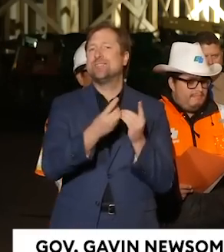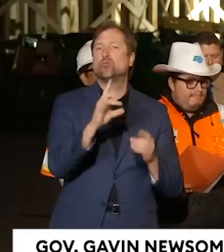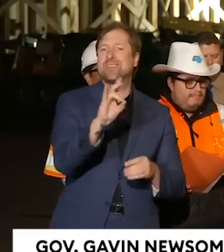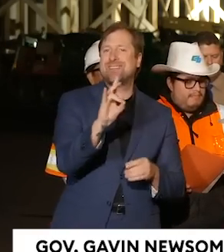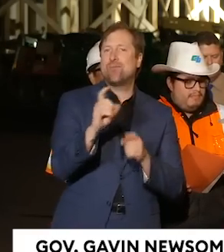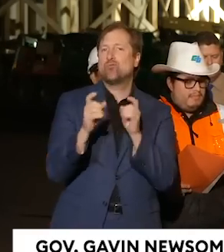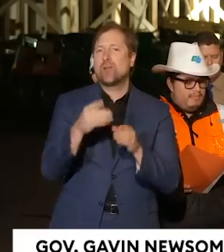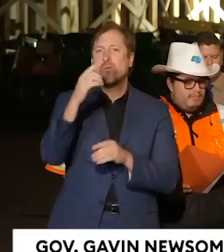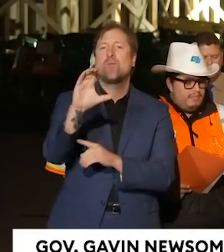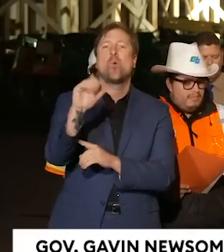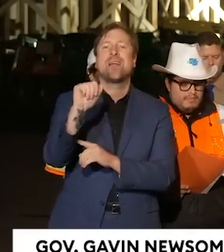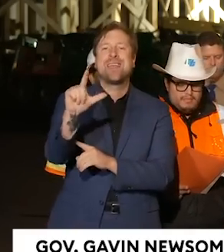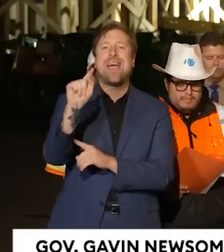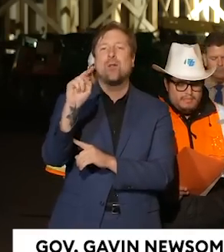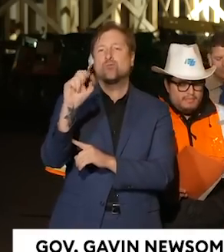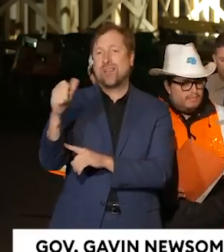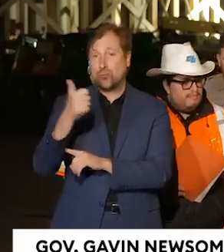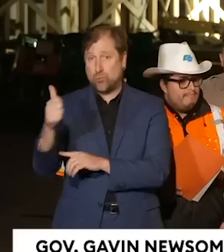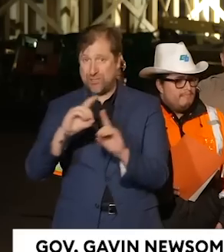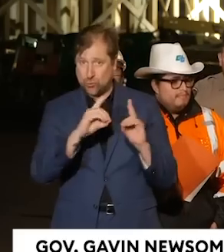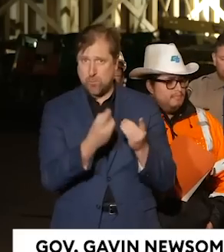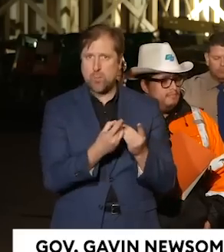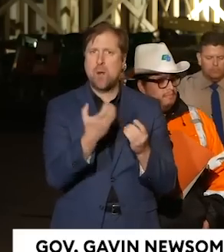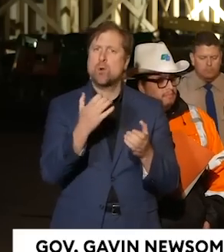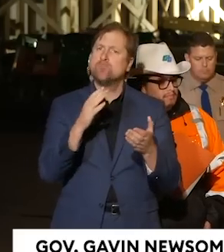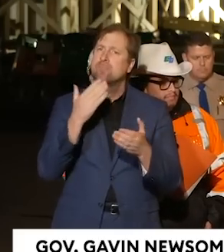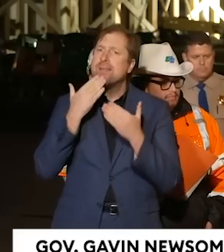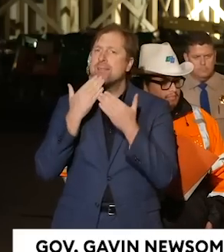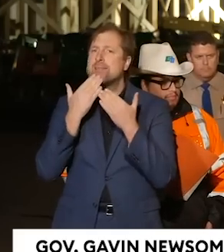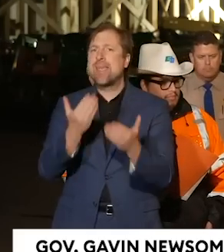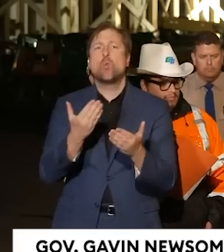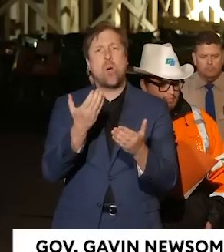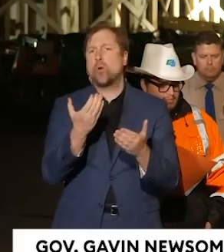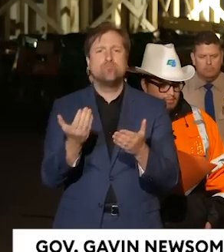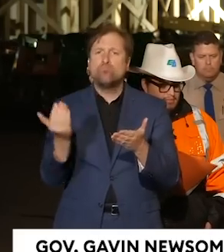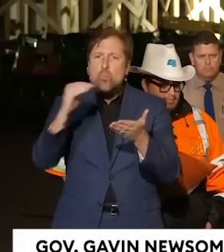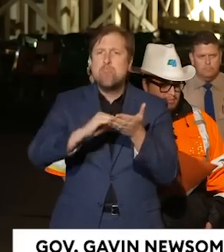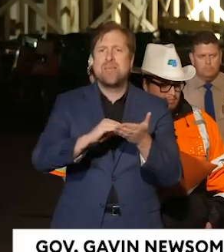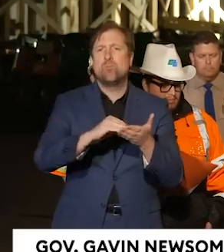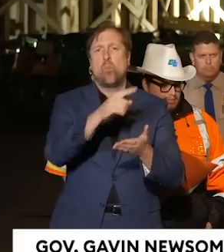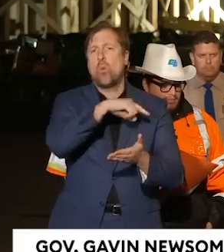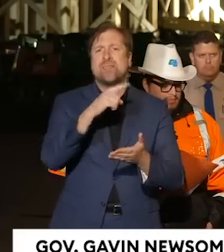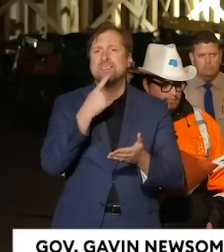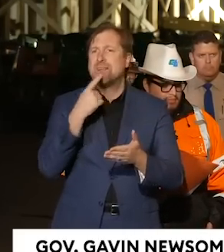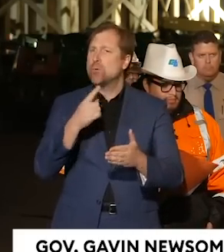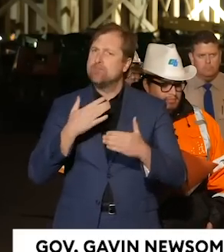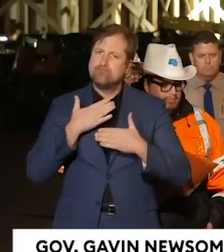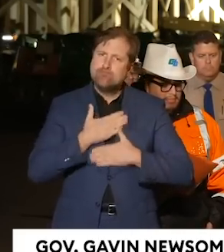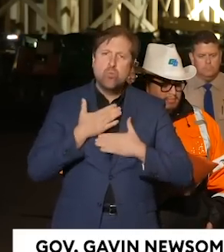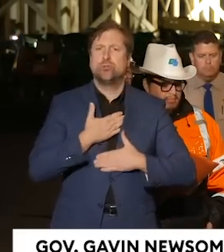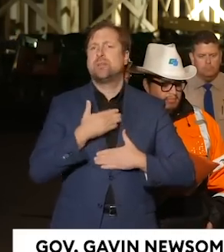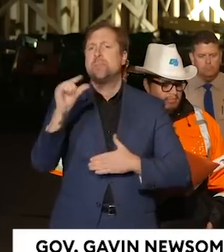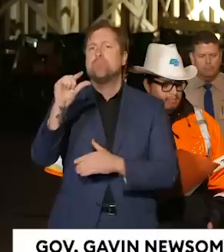start off by echoing the governor and the mayor's sentiments for the great thanks and appreciation that we have for